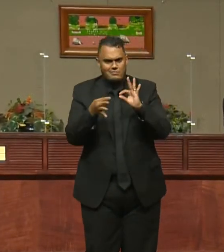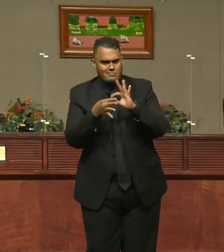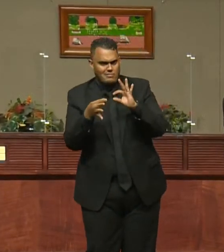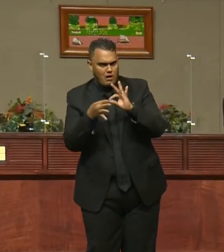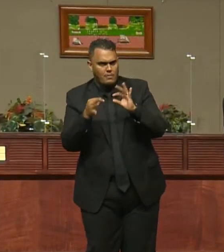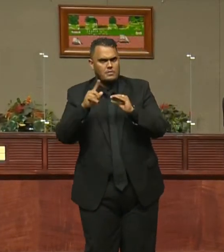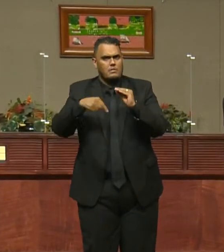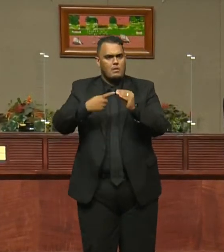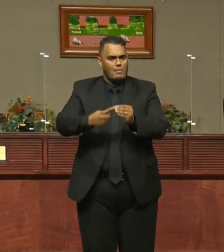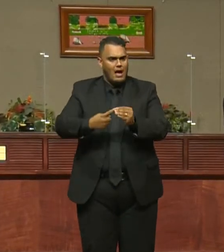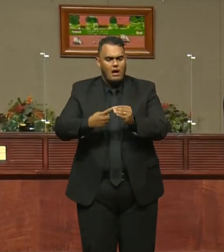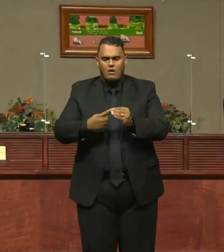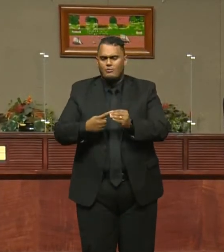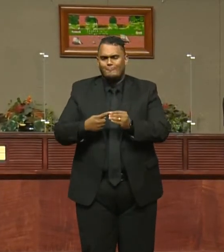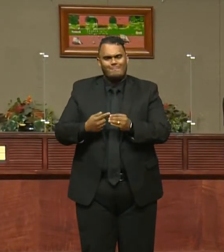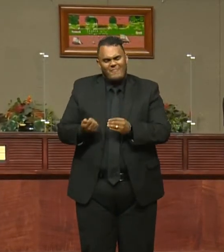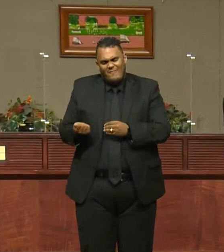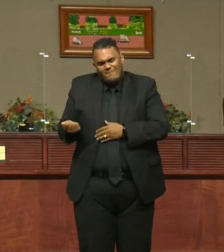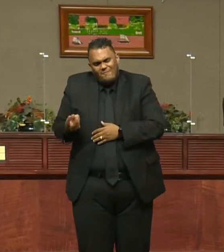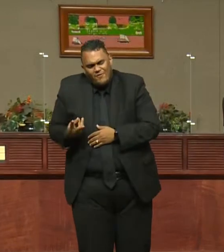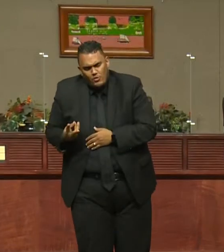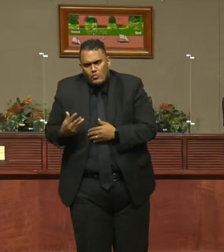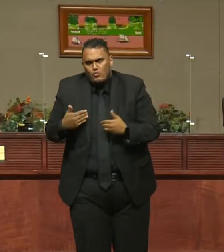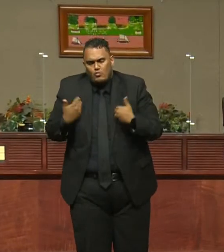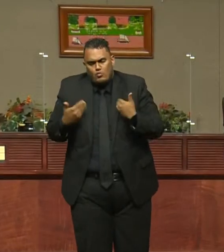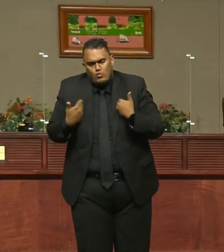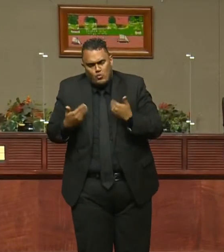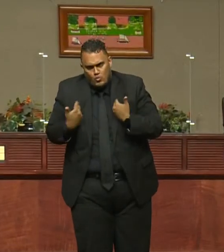been vaccinated,